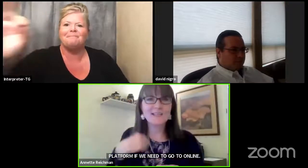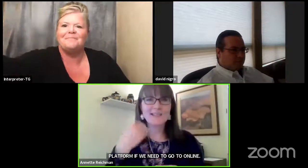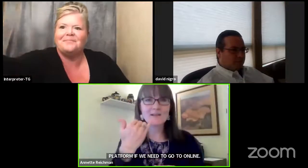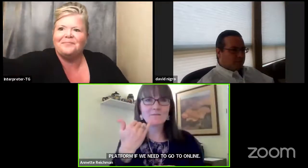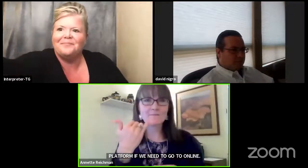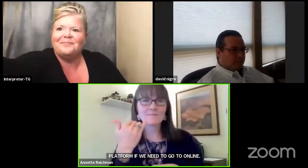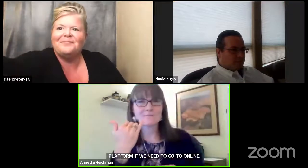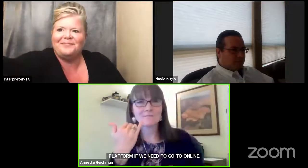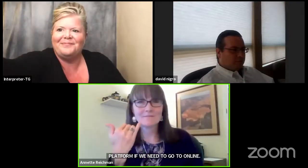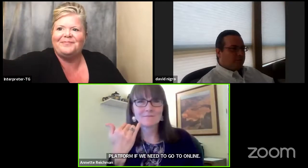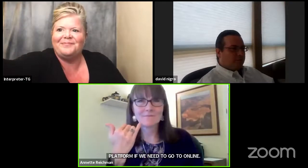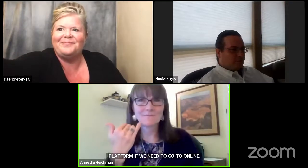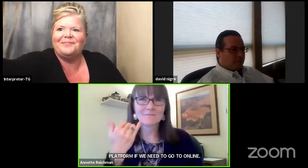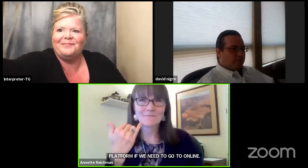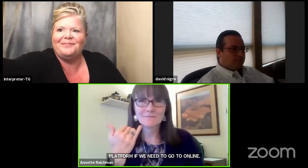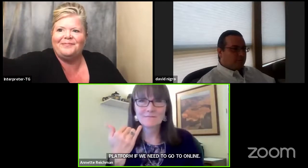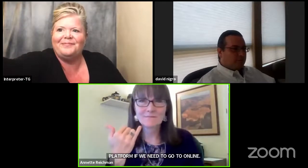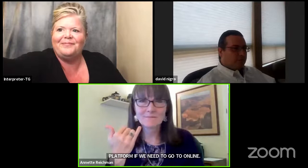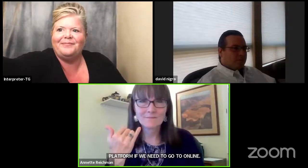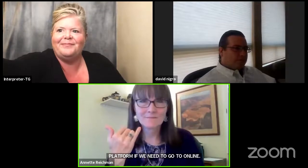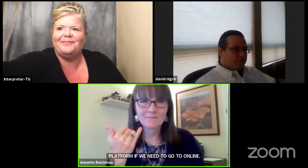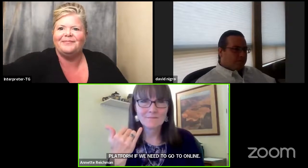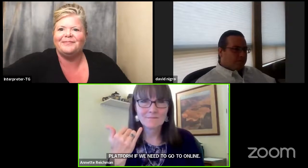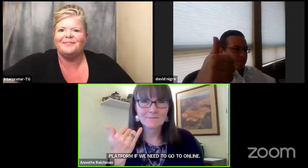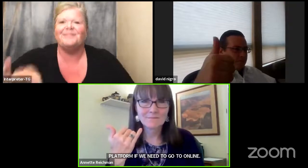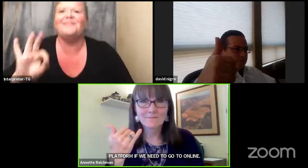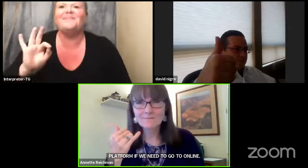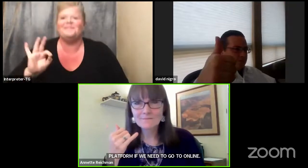Can you hear me now? Mm-hmm.